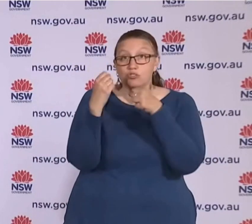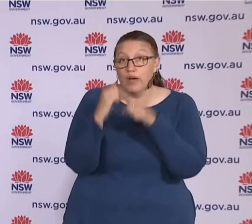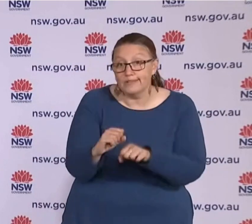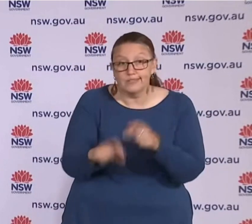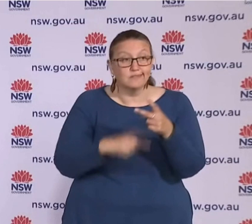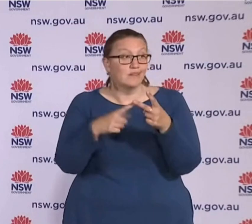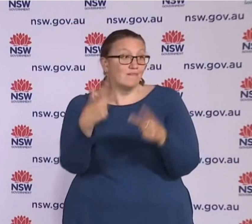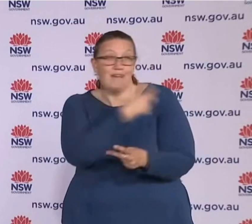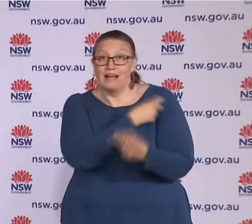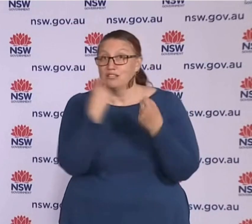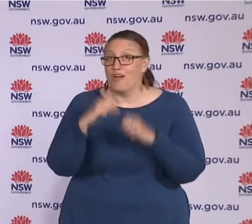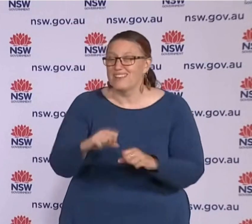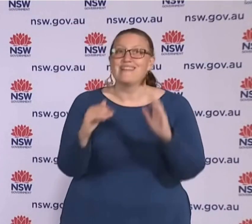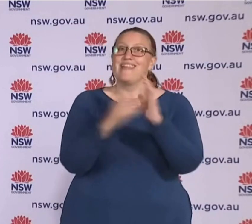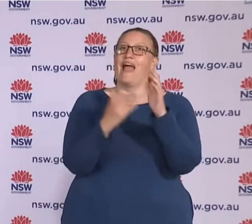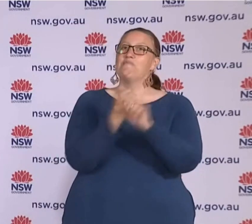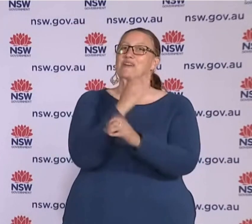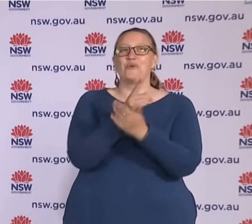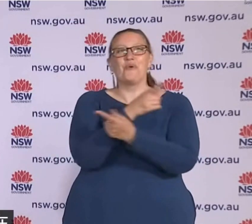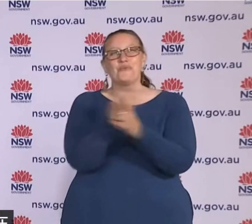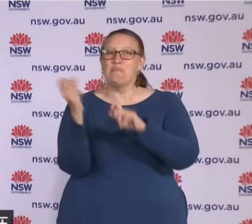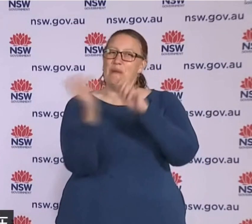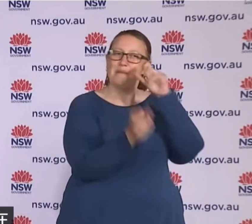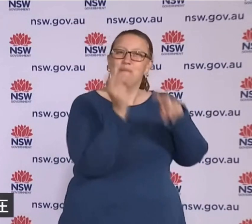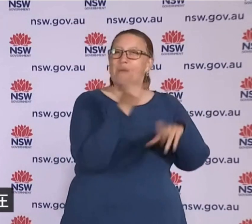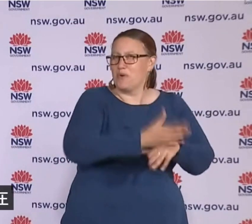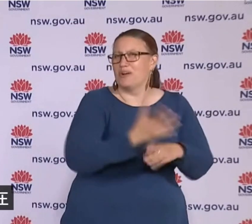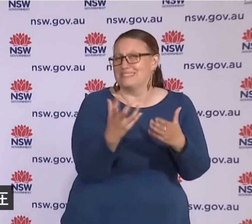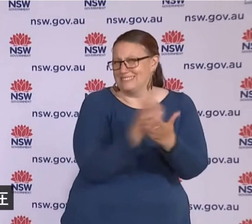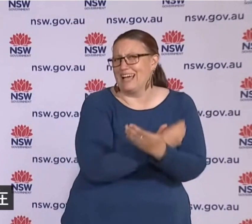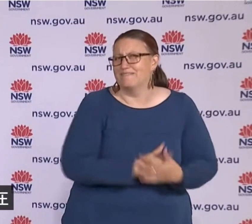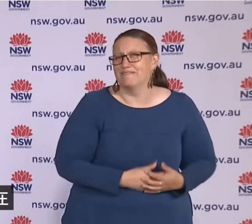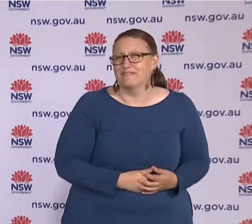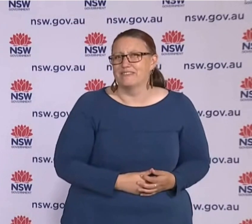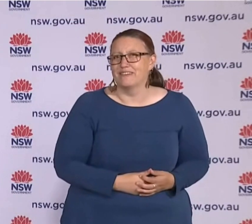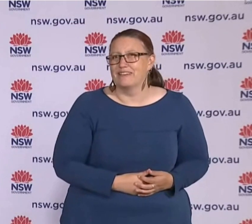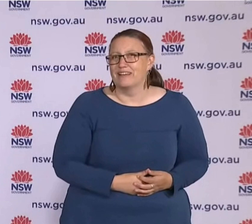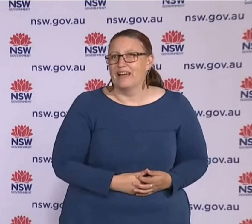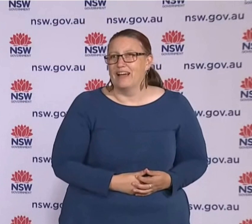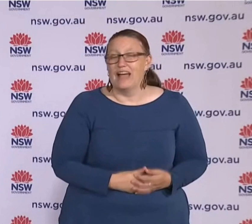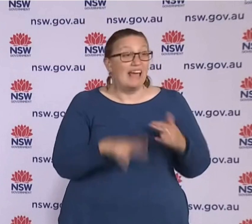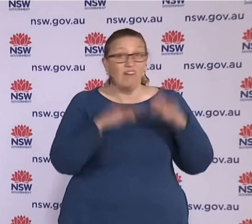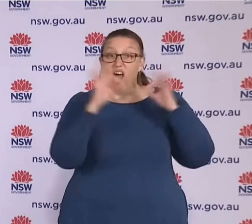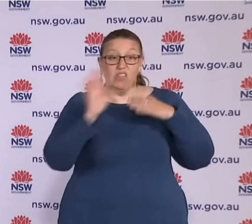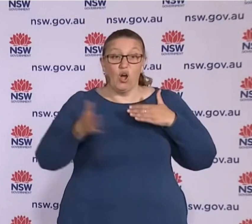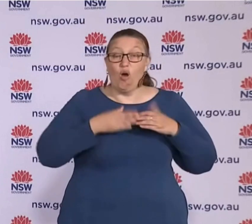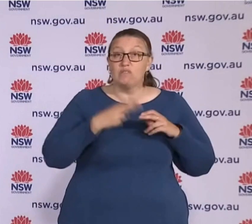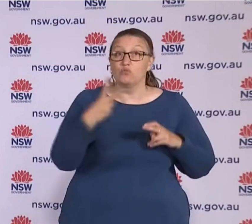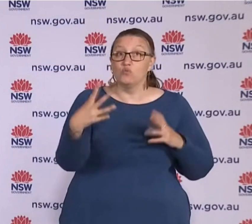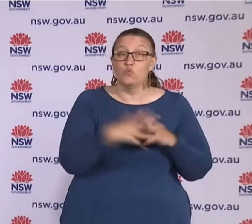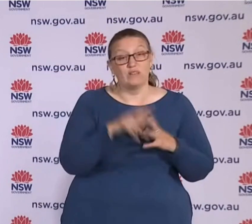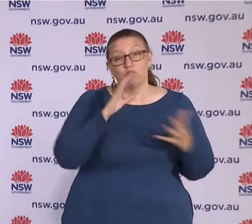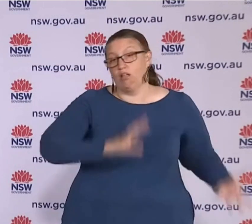other practices to keep the worksite safe. And we're now at a much more comfortable place, acknowledging that many workplaces have